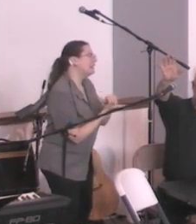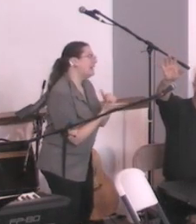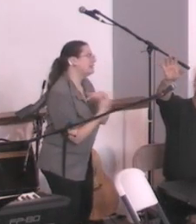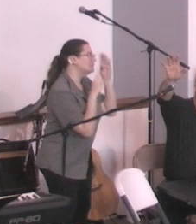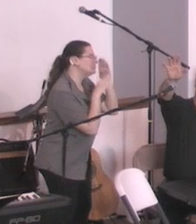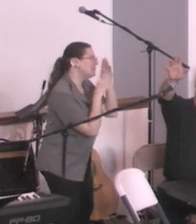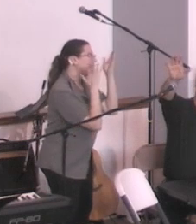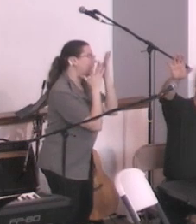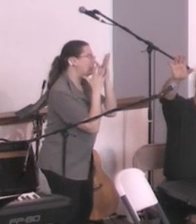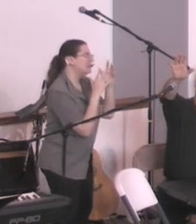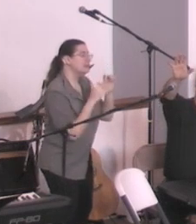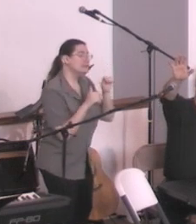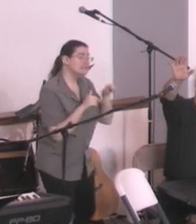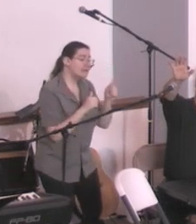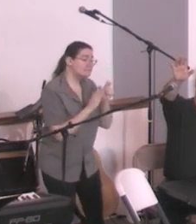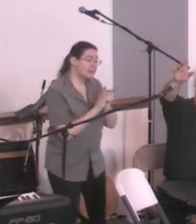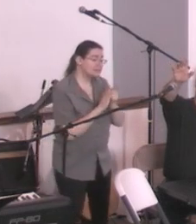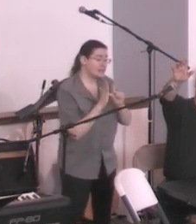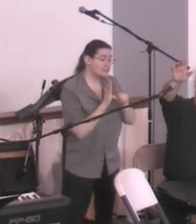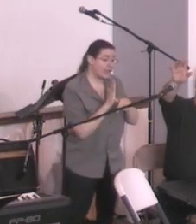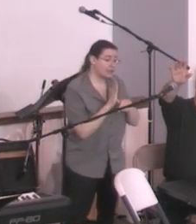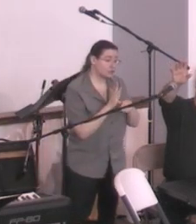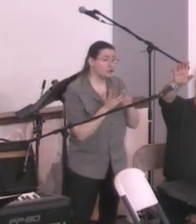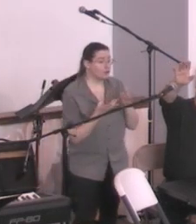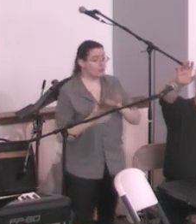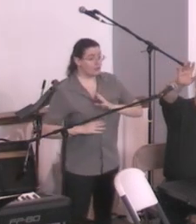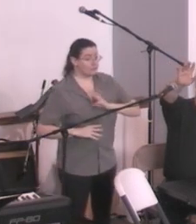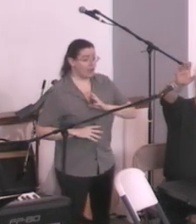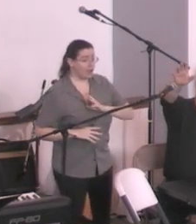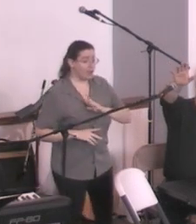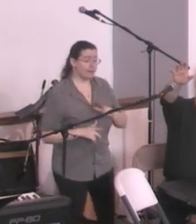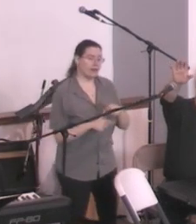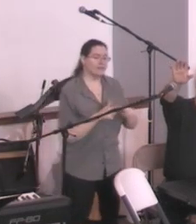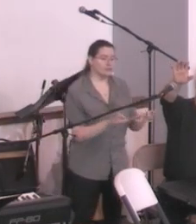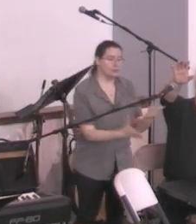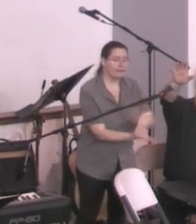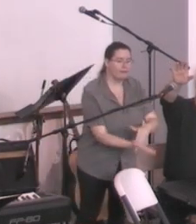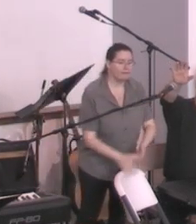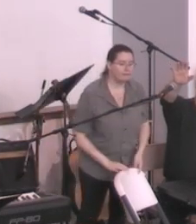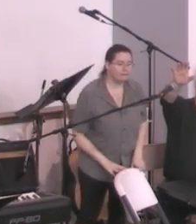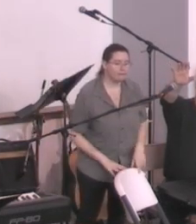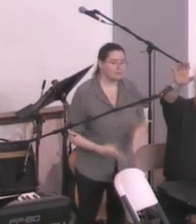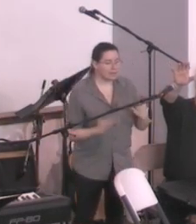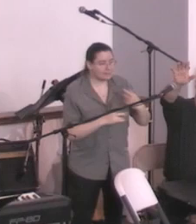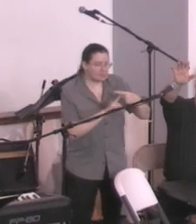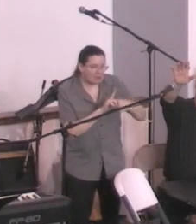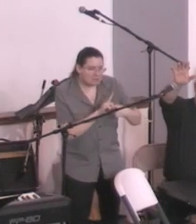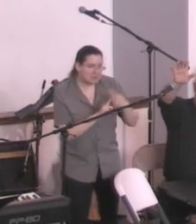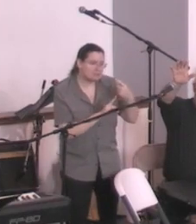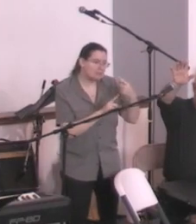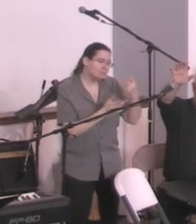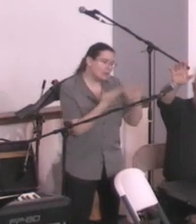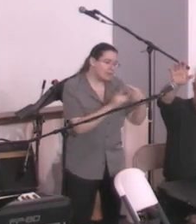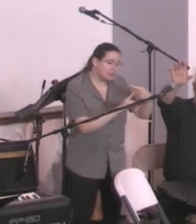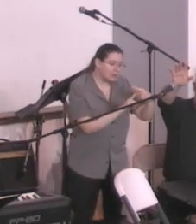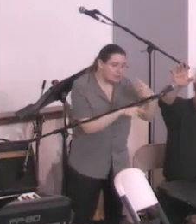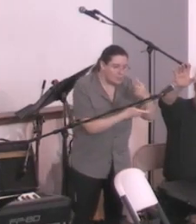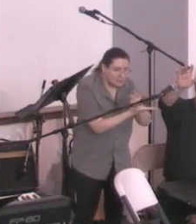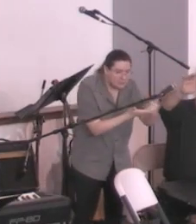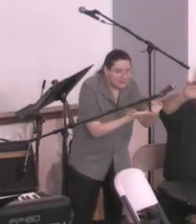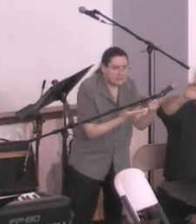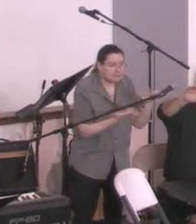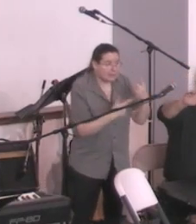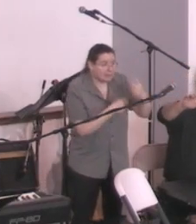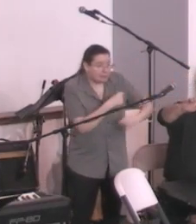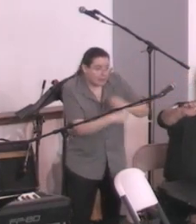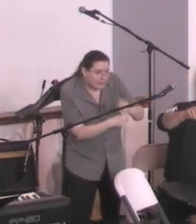And 10 minutes later, you did it again. You might have made it a week, month. Some of you even made it a year.